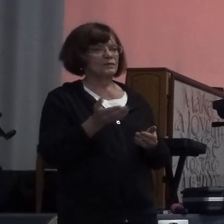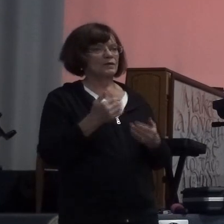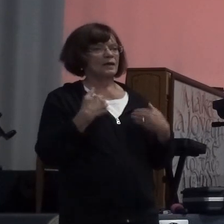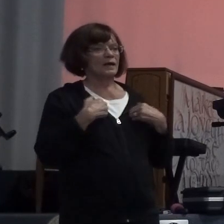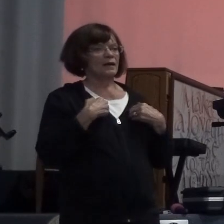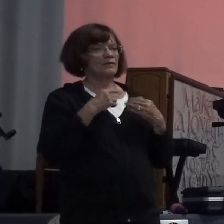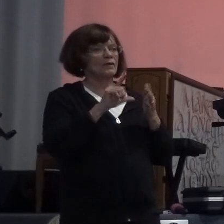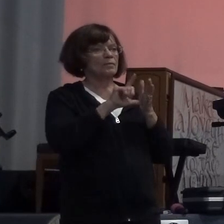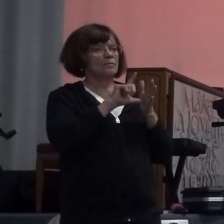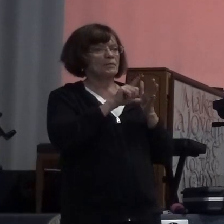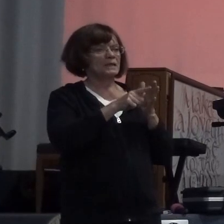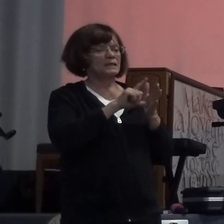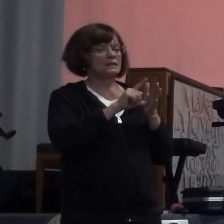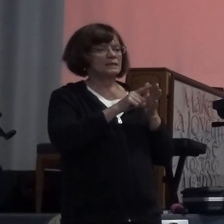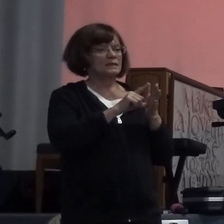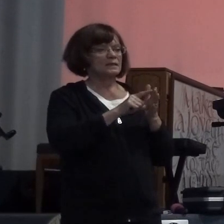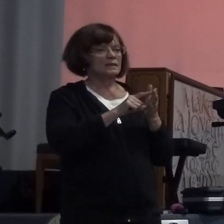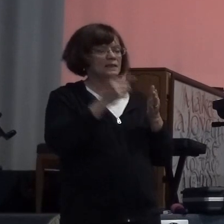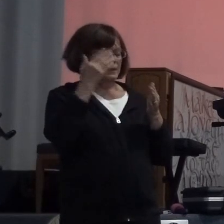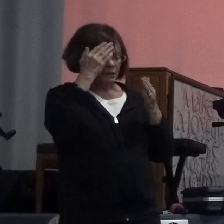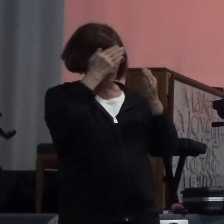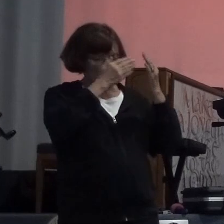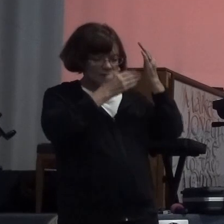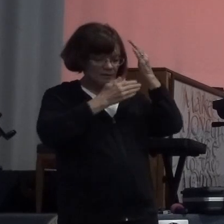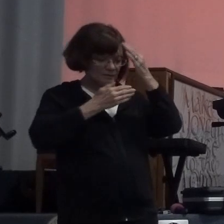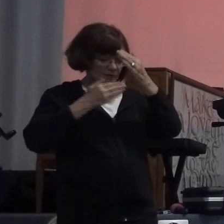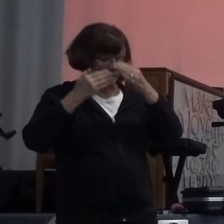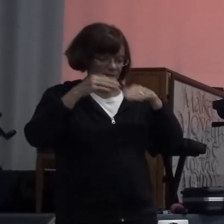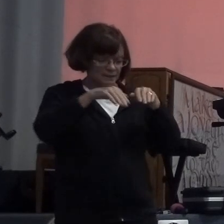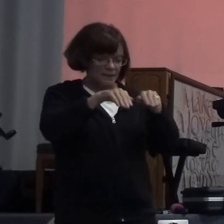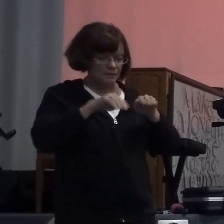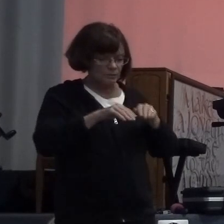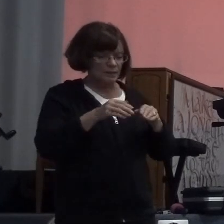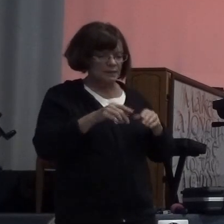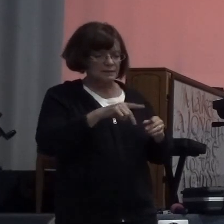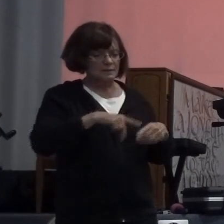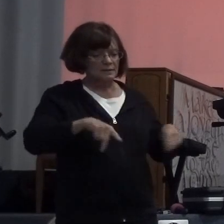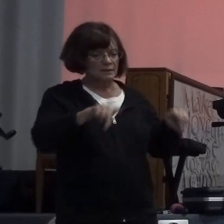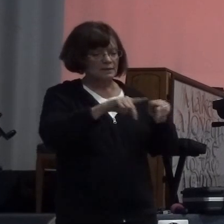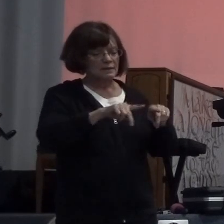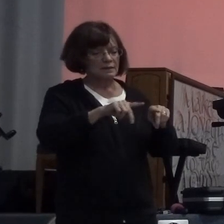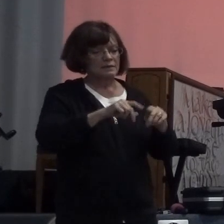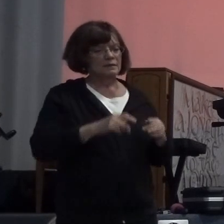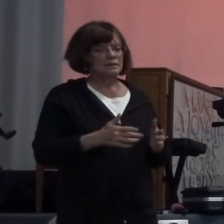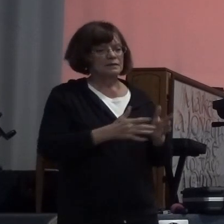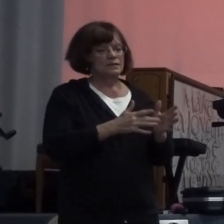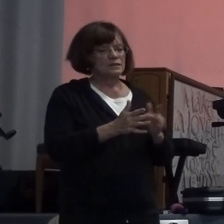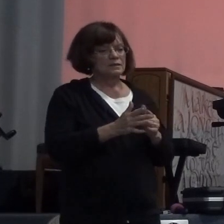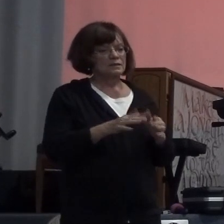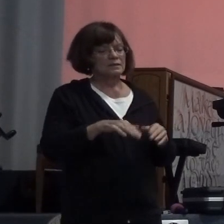dark, dead place. But I know that Jesus died for those sins too.